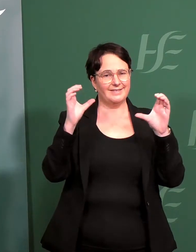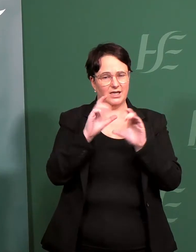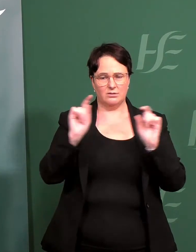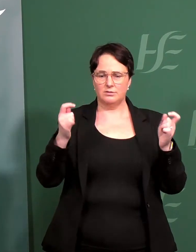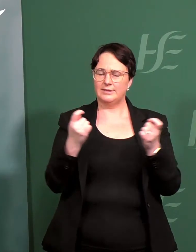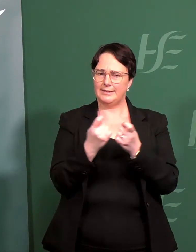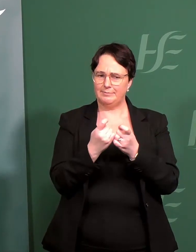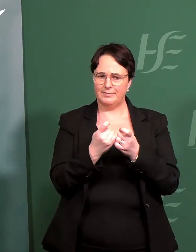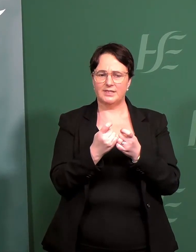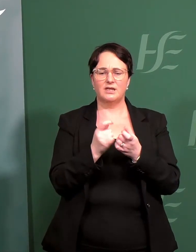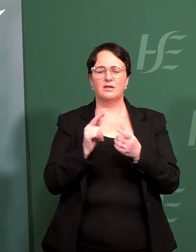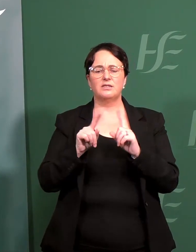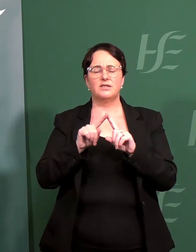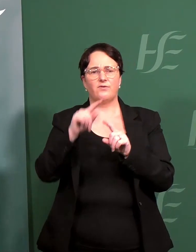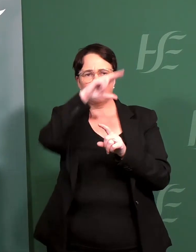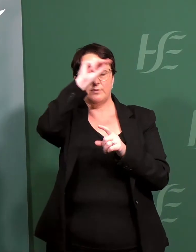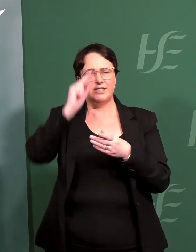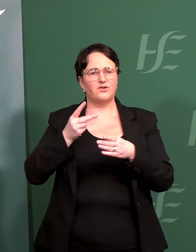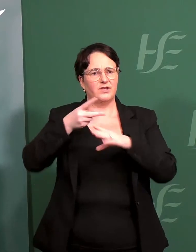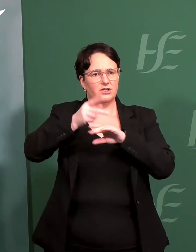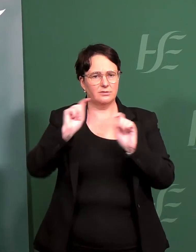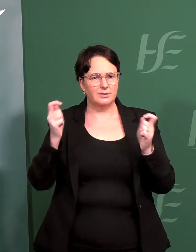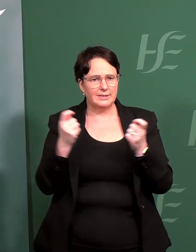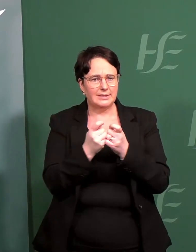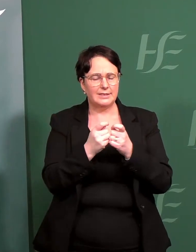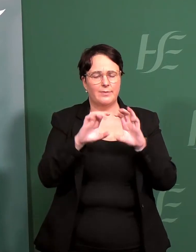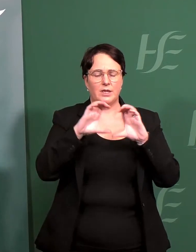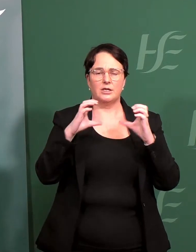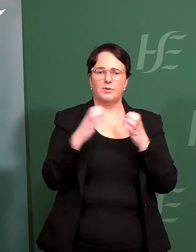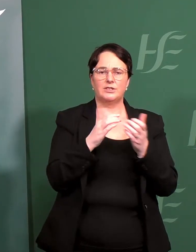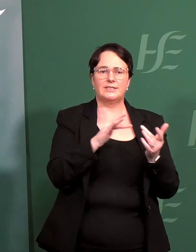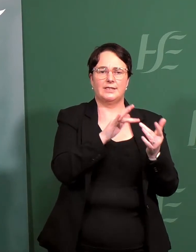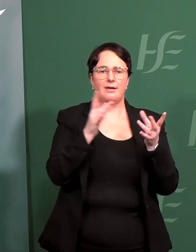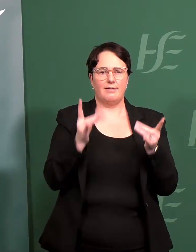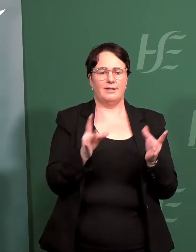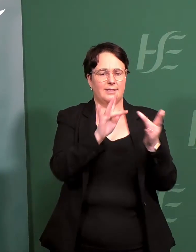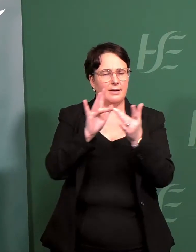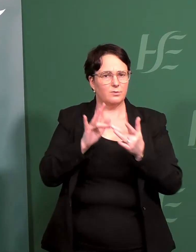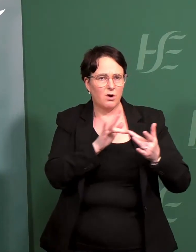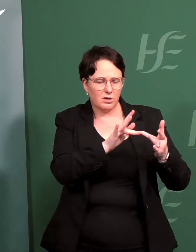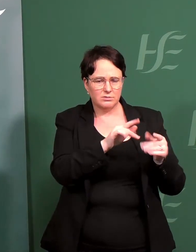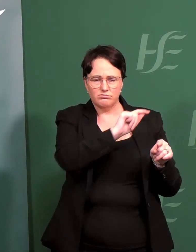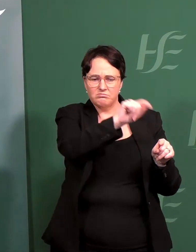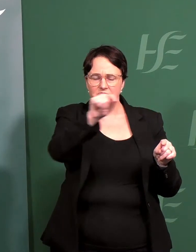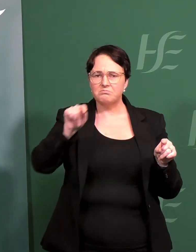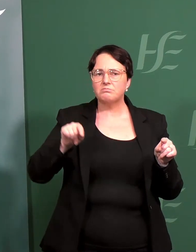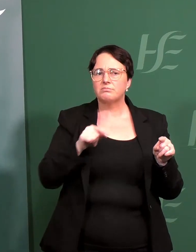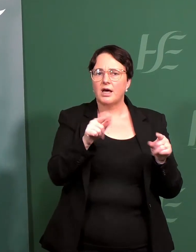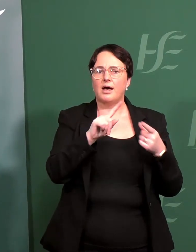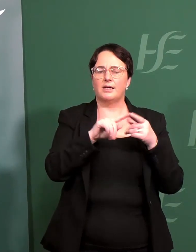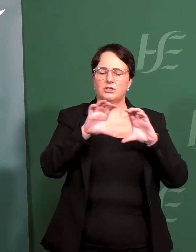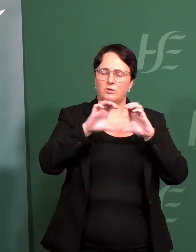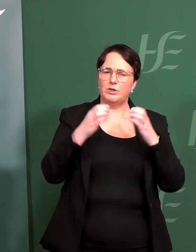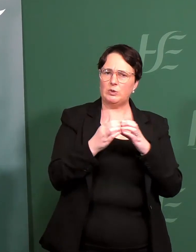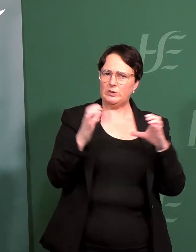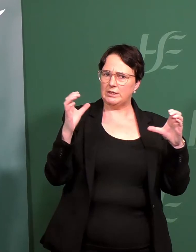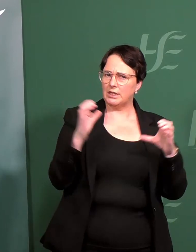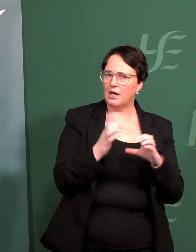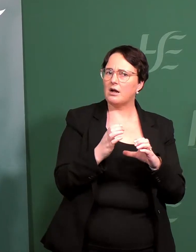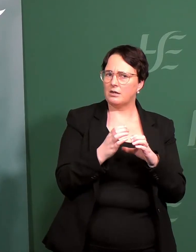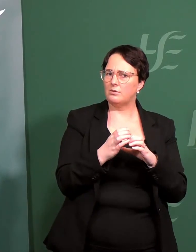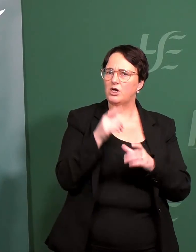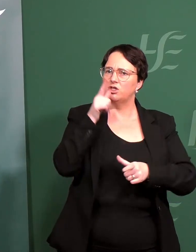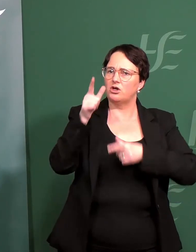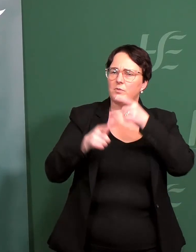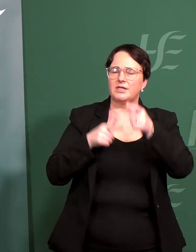community intervention teams, our community health networks, people experienced community care in the way that we talk about